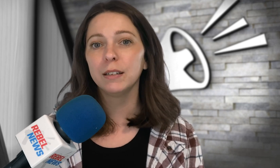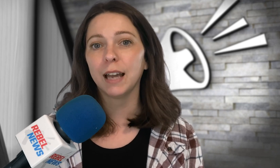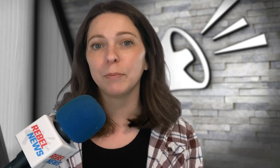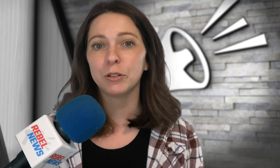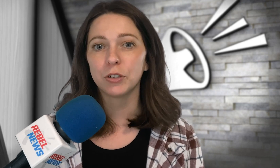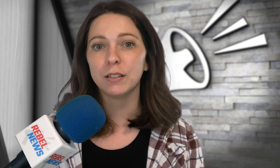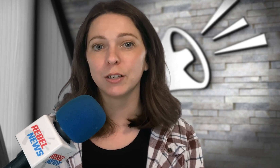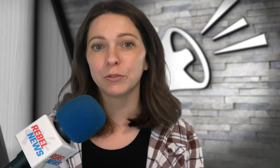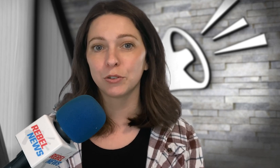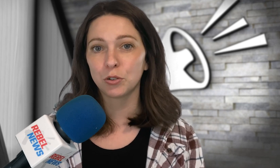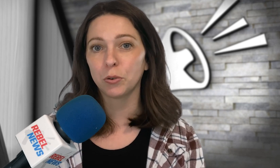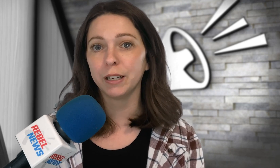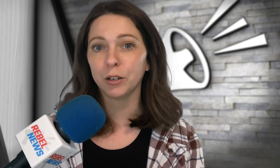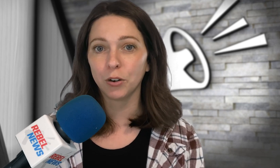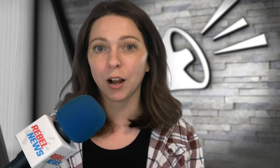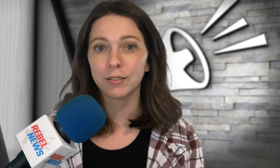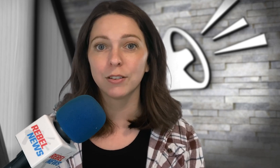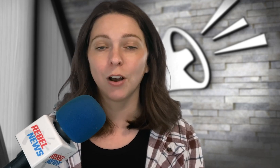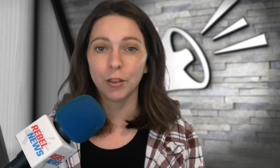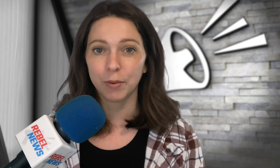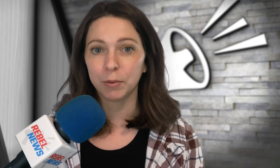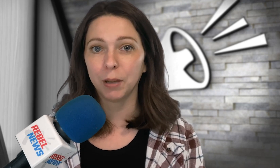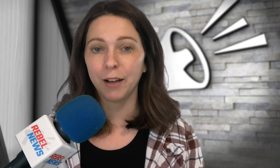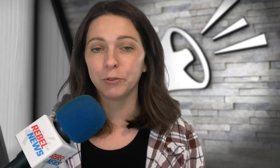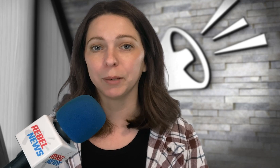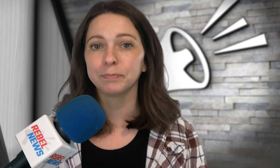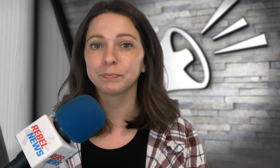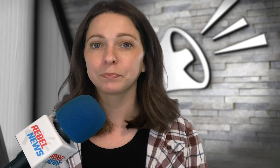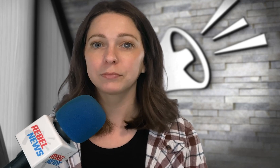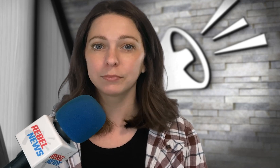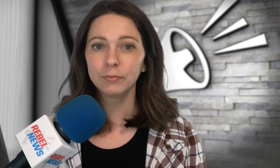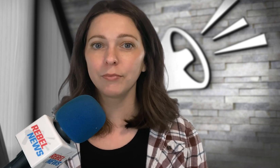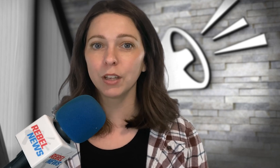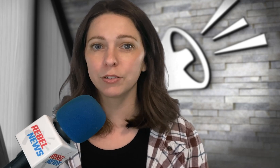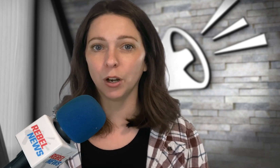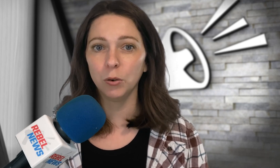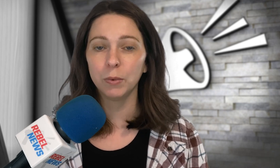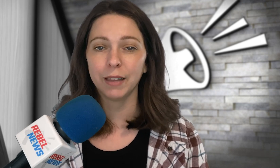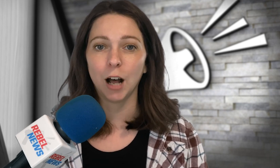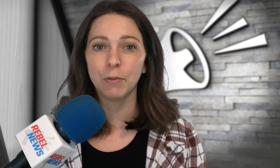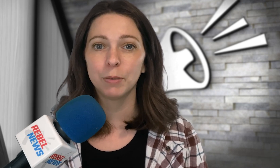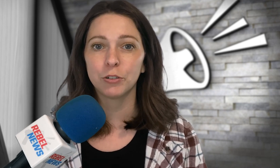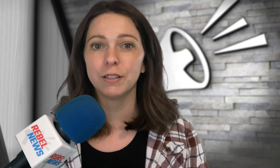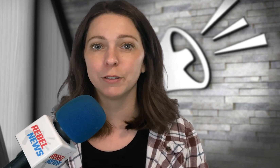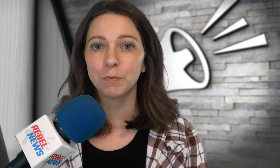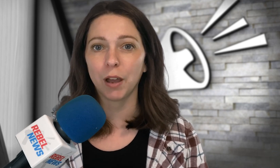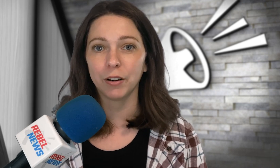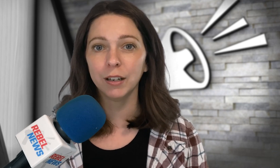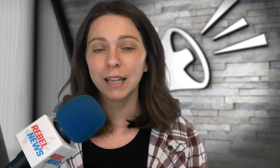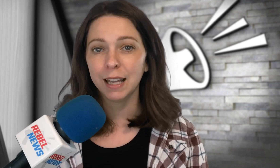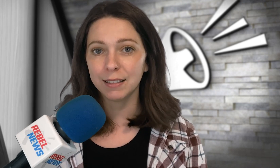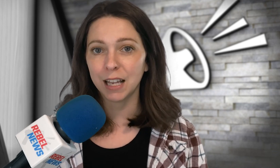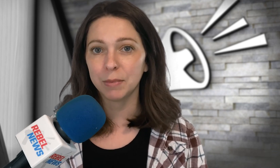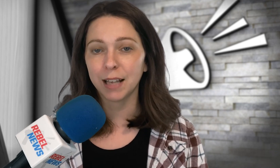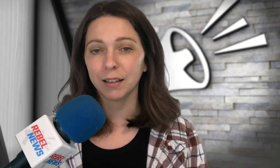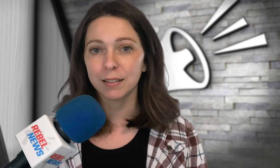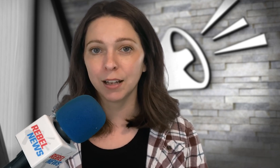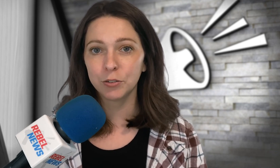could get Patrizio's story across on the Rebel platform. So with the help of Patrizio's brother, his name is Alessandro